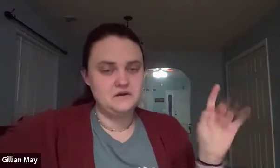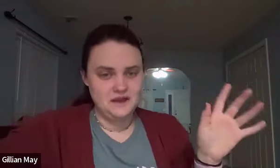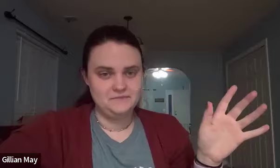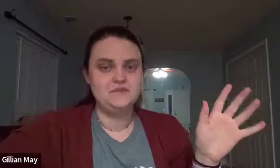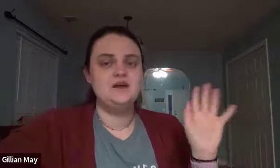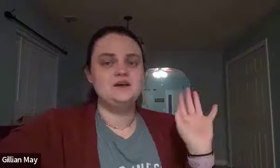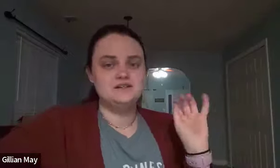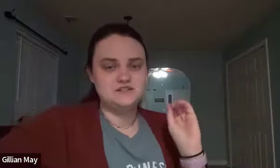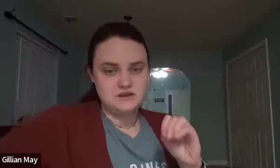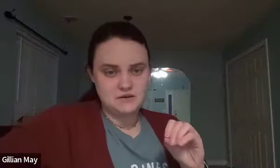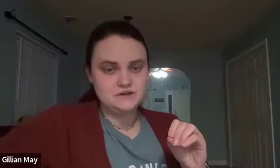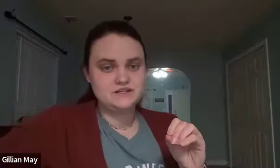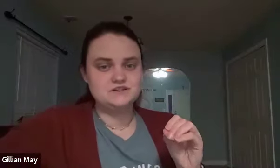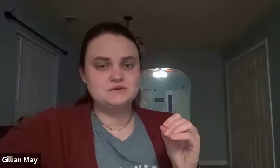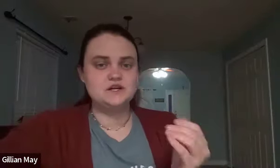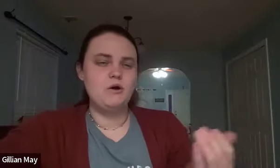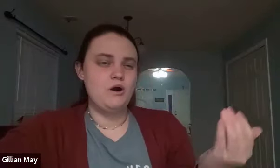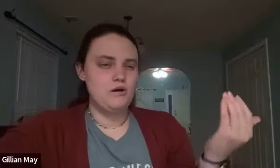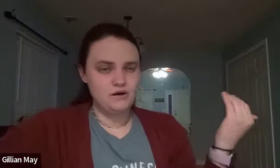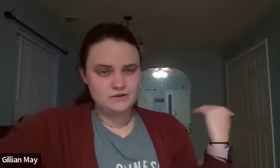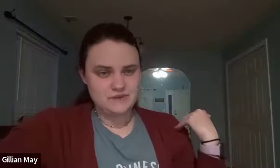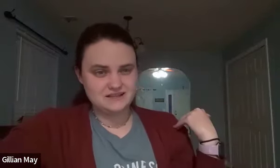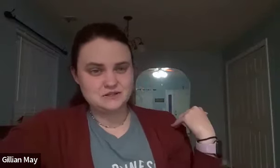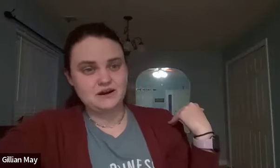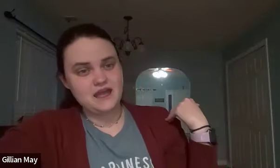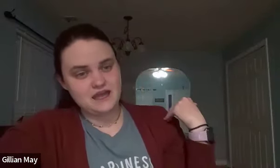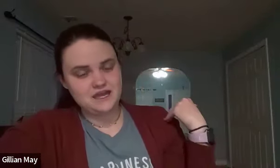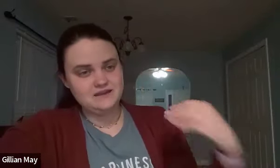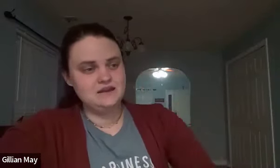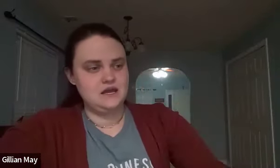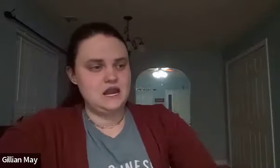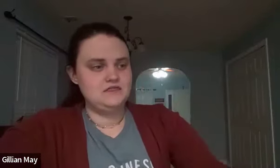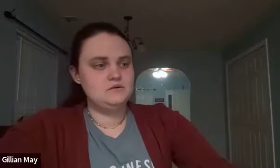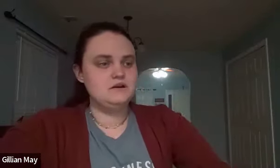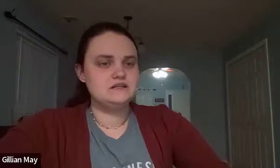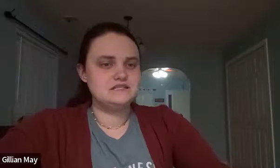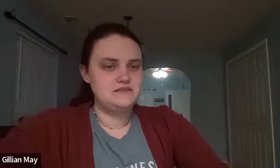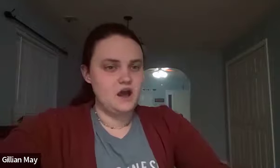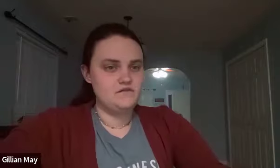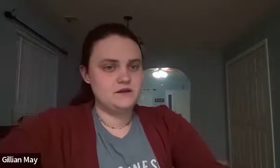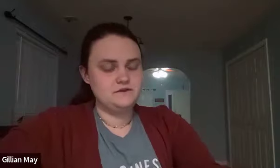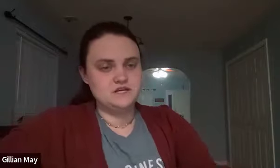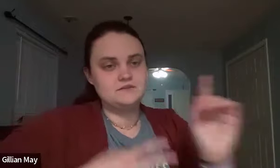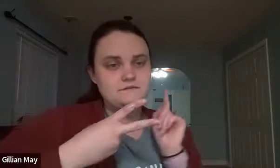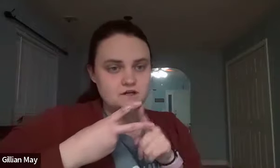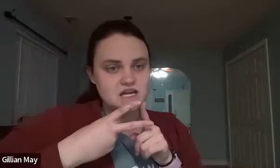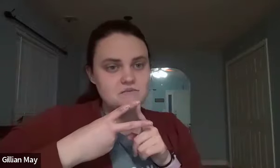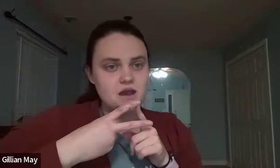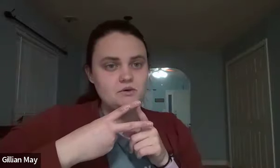Okay. So now what we're going to do is we're going to go all the way back to our A. And I think we're going to sign the alphabet a few times. The first time I'm going